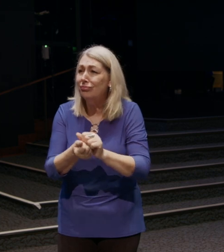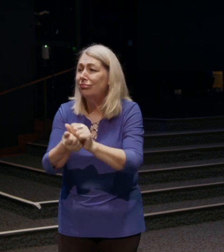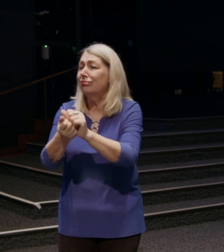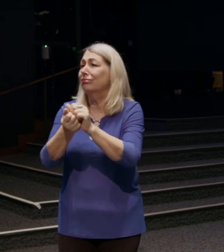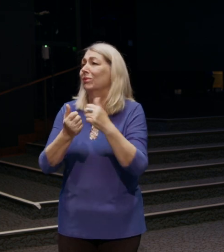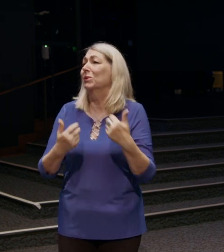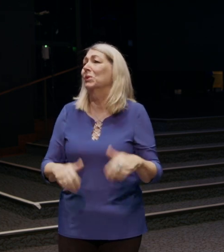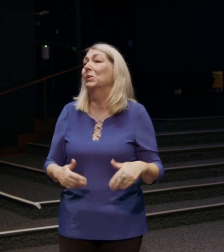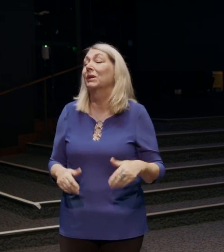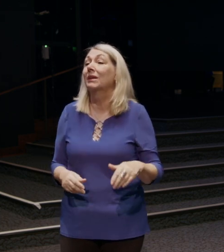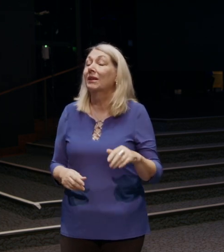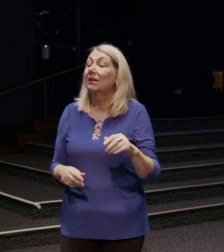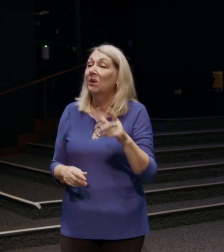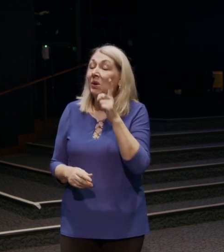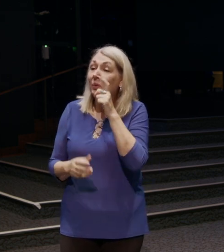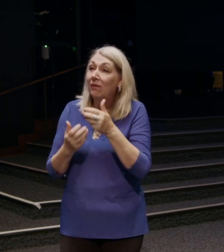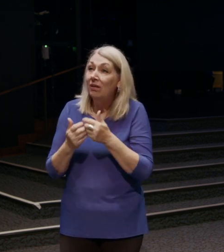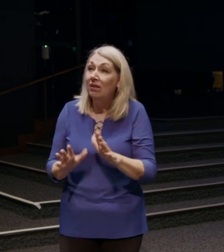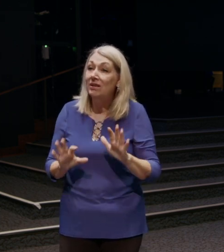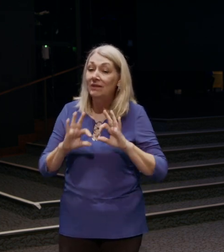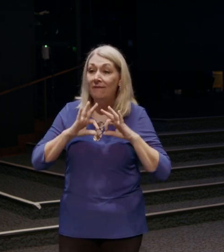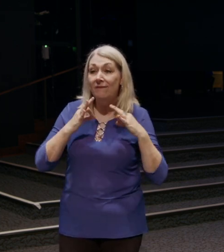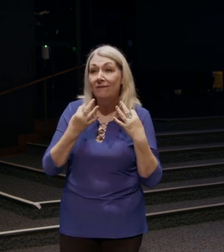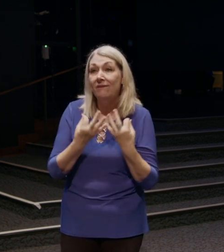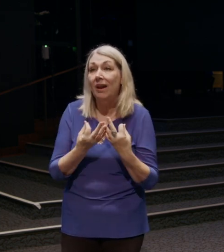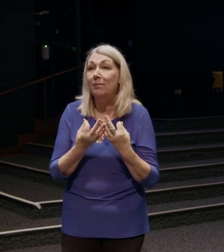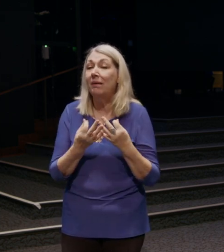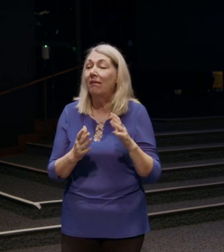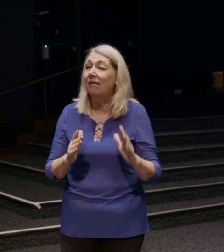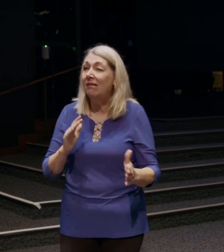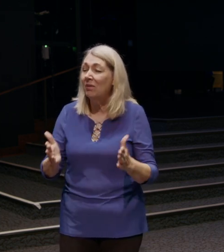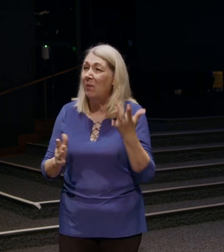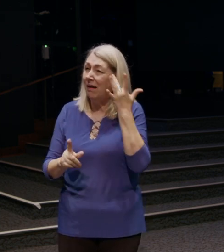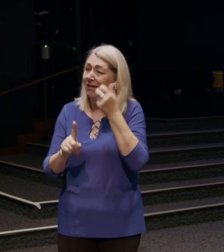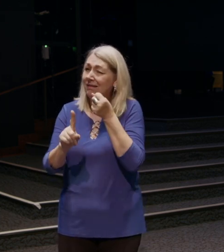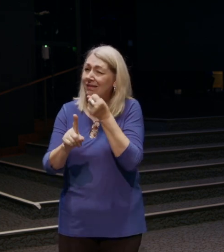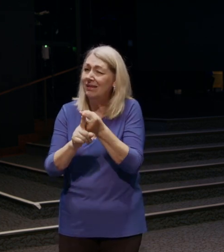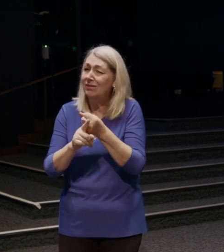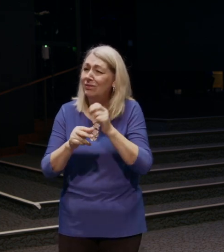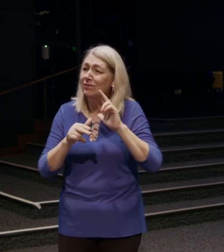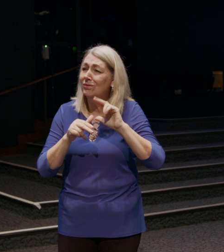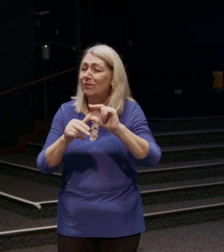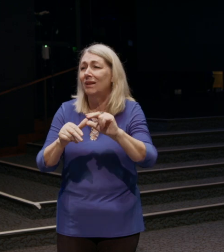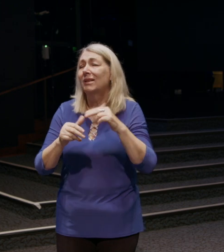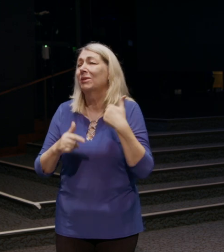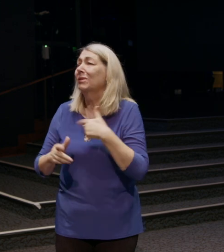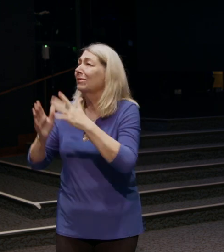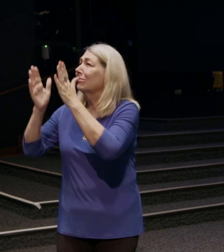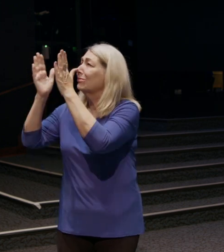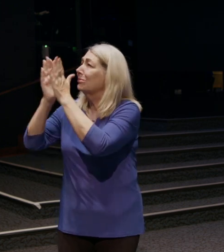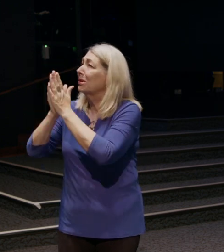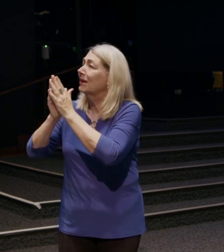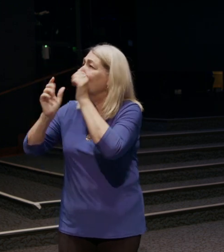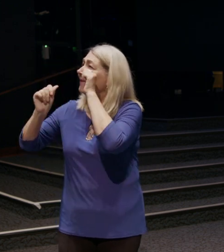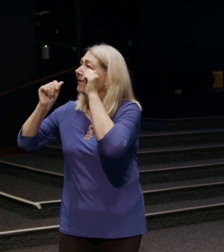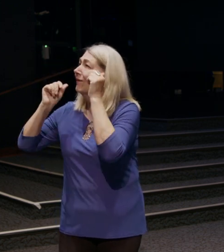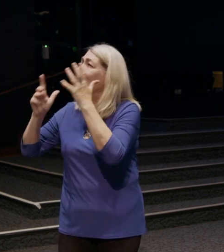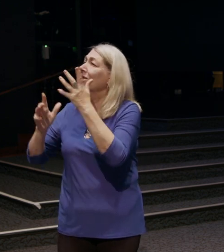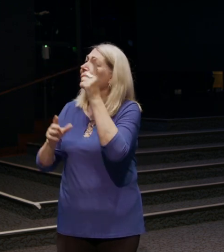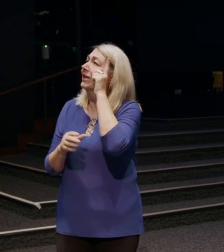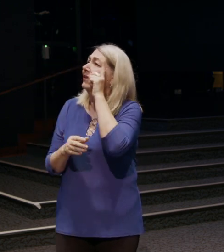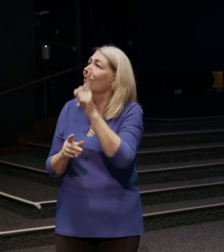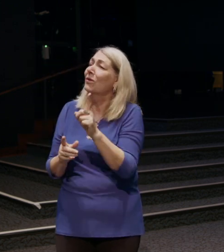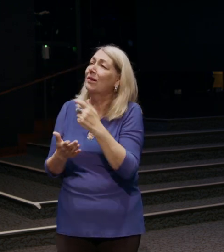those who've lost loved ones because of this hurricane. We pray, Heavenly Father, for restoration and